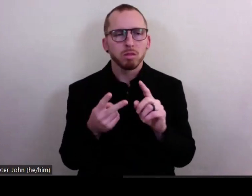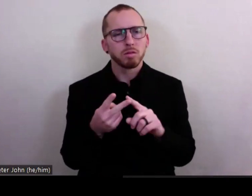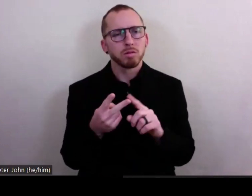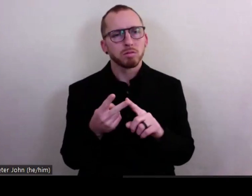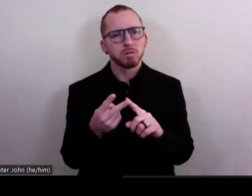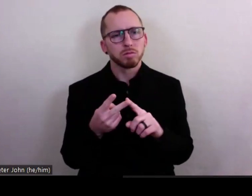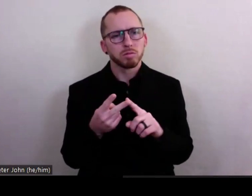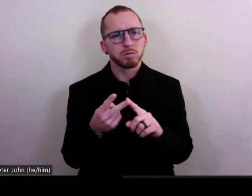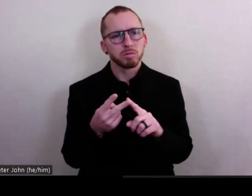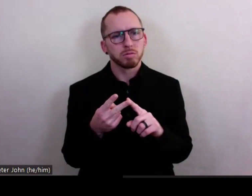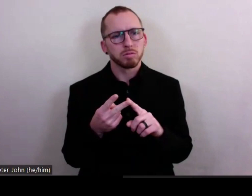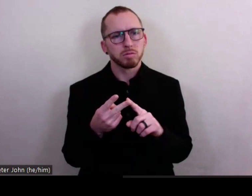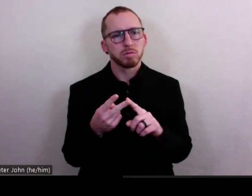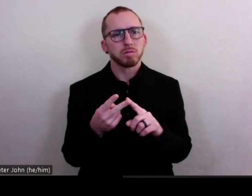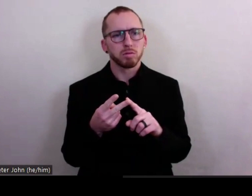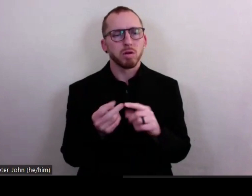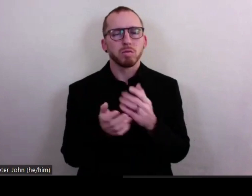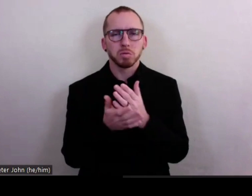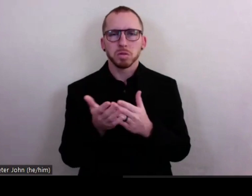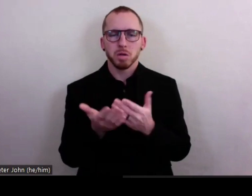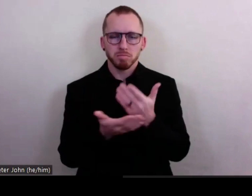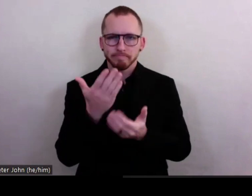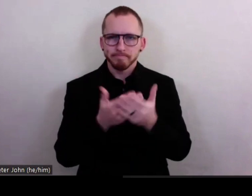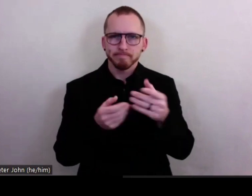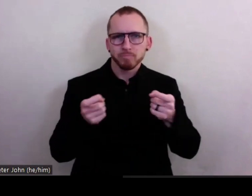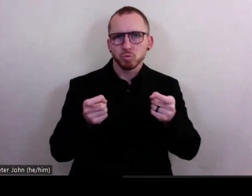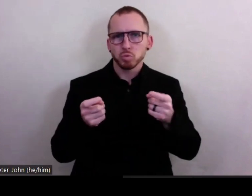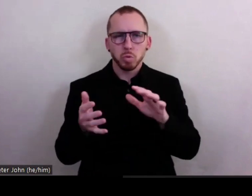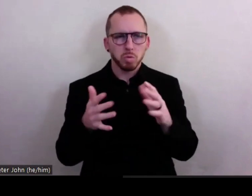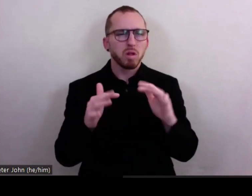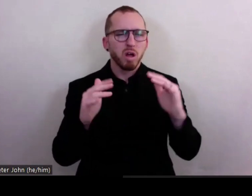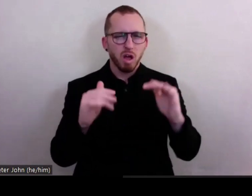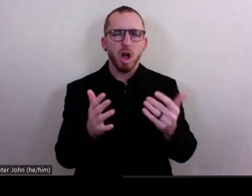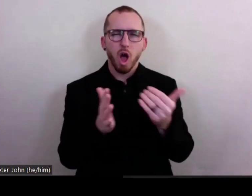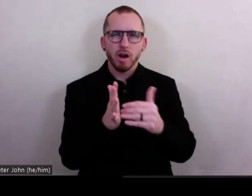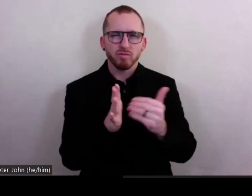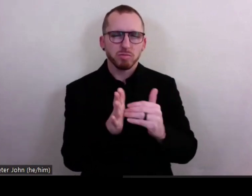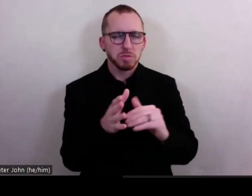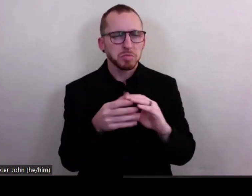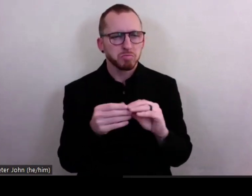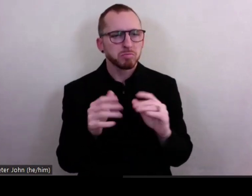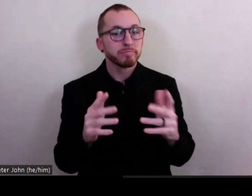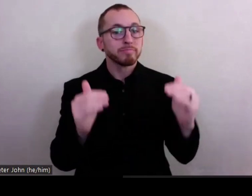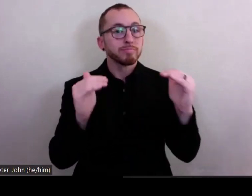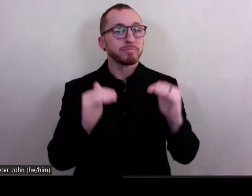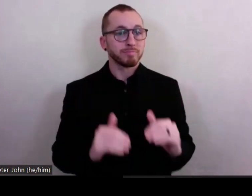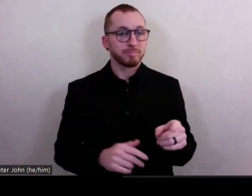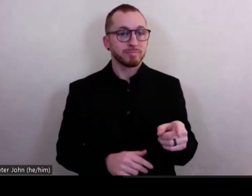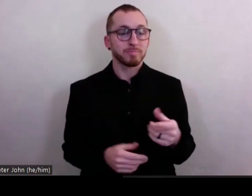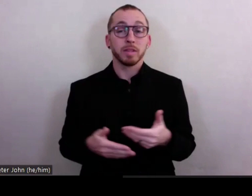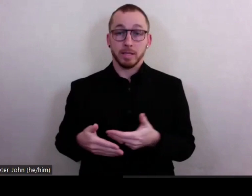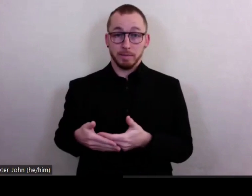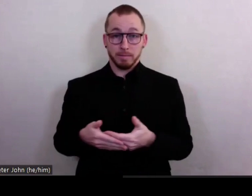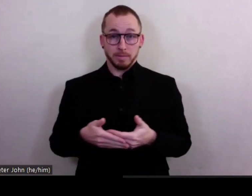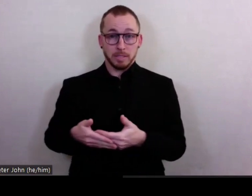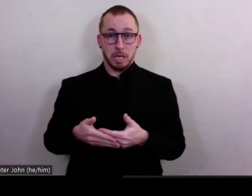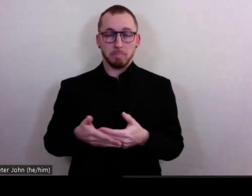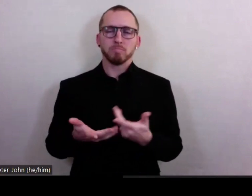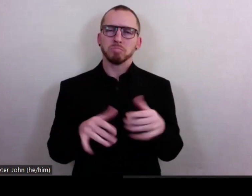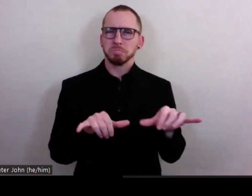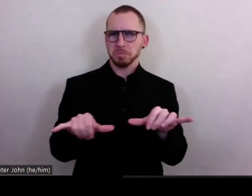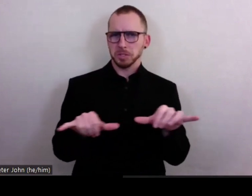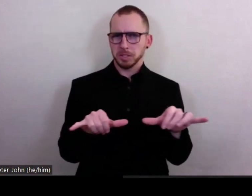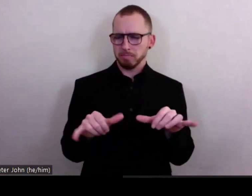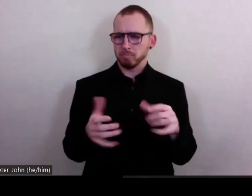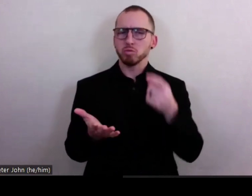I repeated a few of those. So in toddlers, it's very similar. We're going to see struggles with